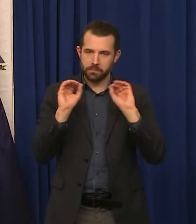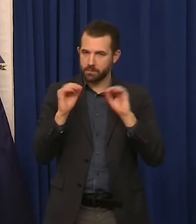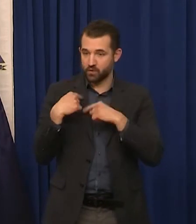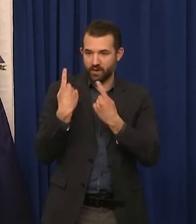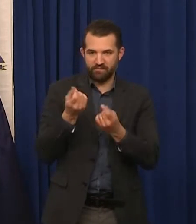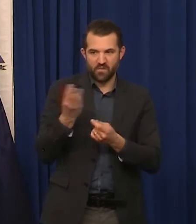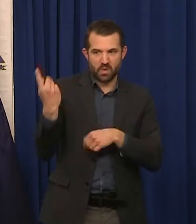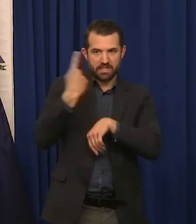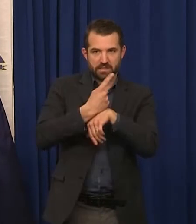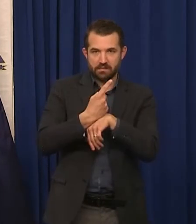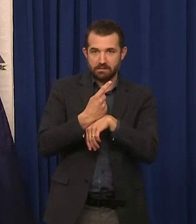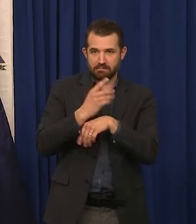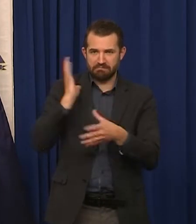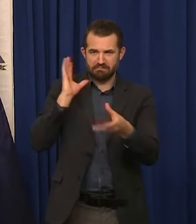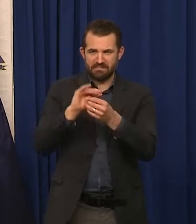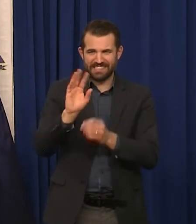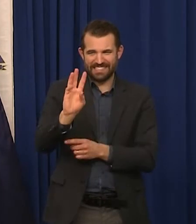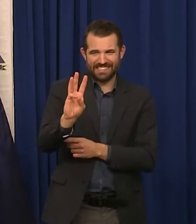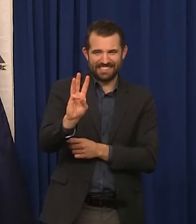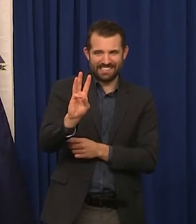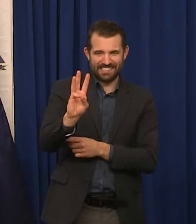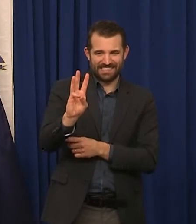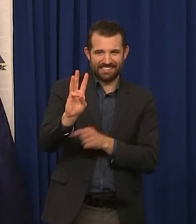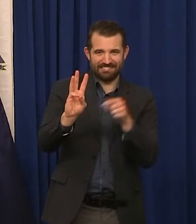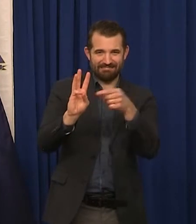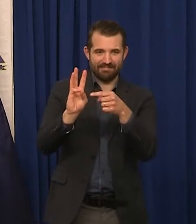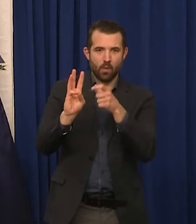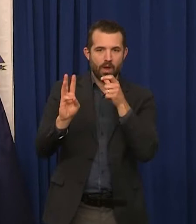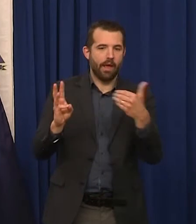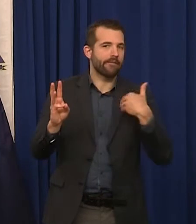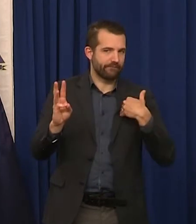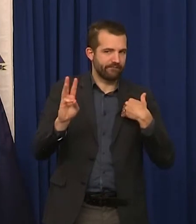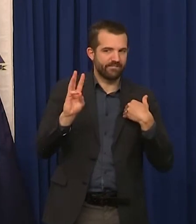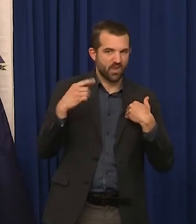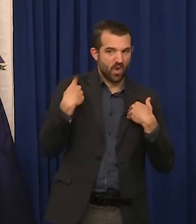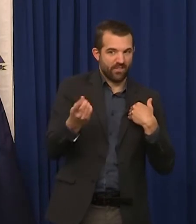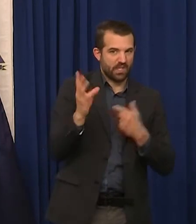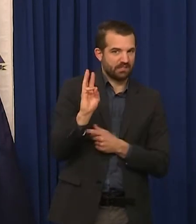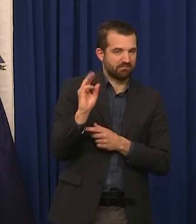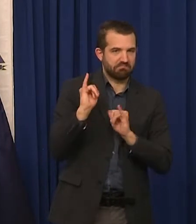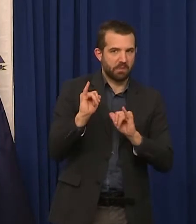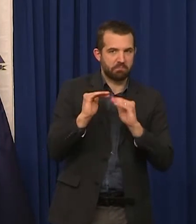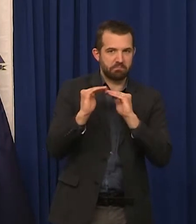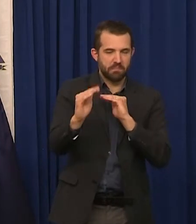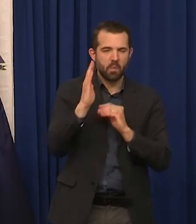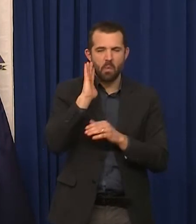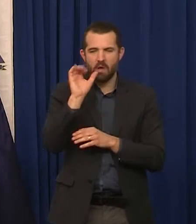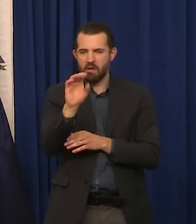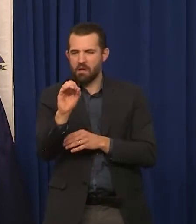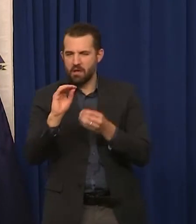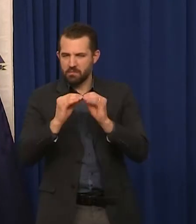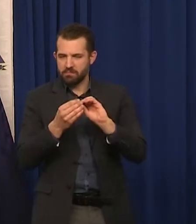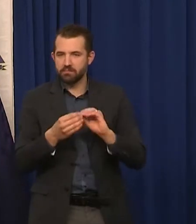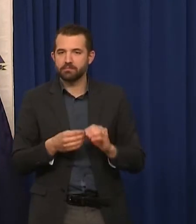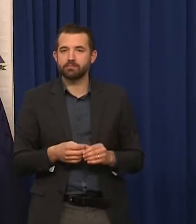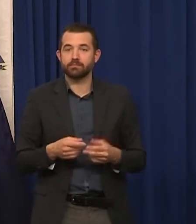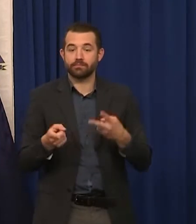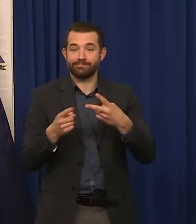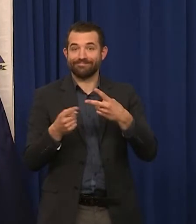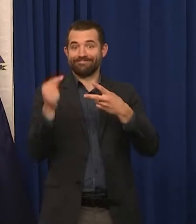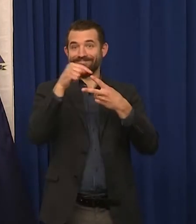but I will make sure I get you the most updated numbers there. Now, with respect to the food supply system